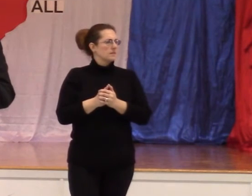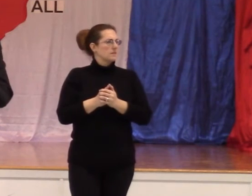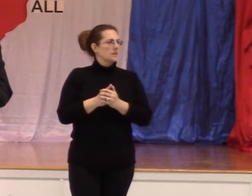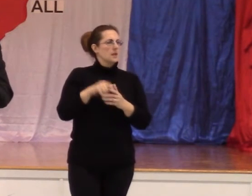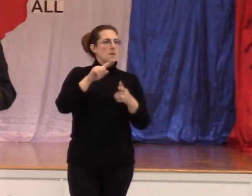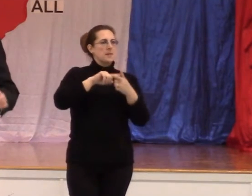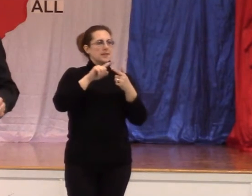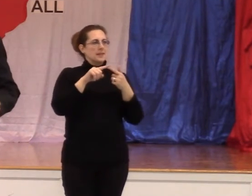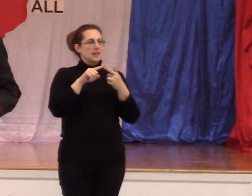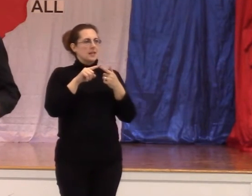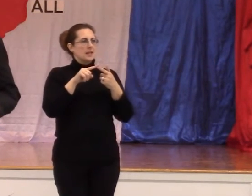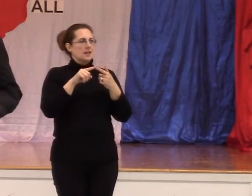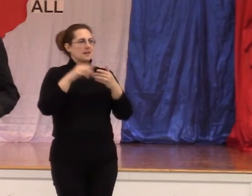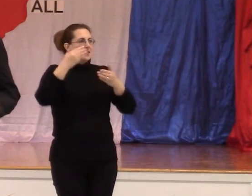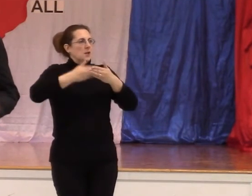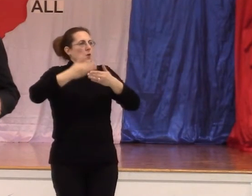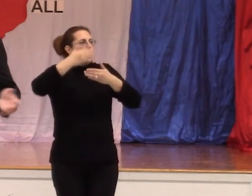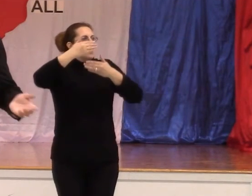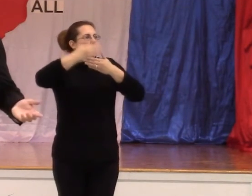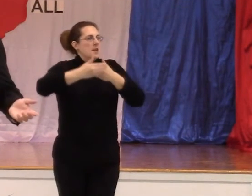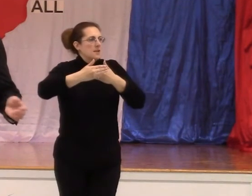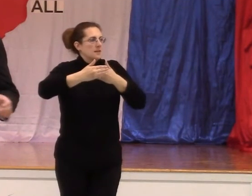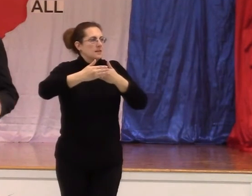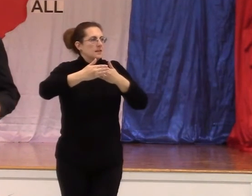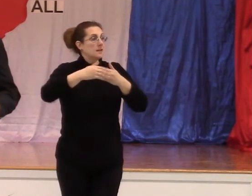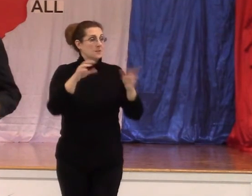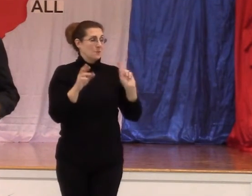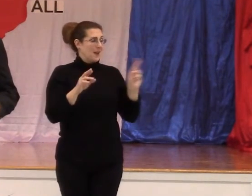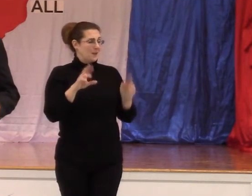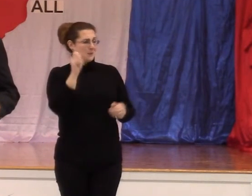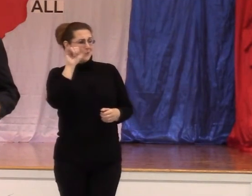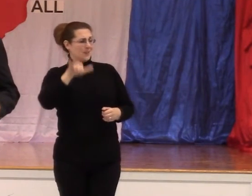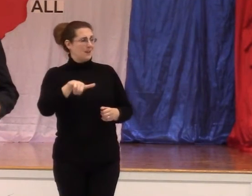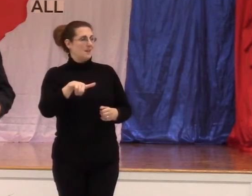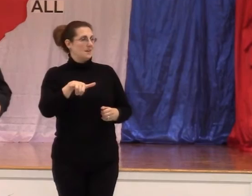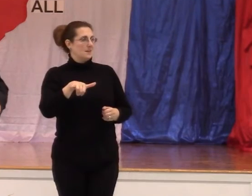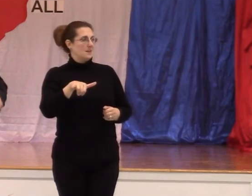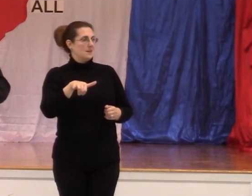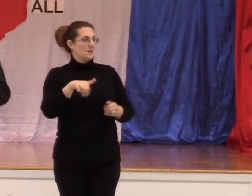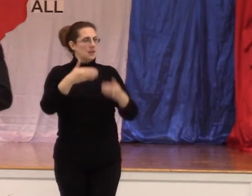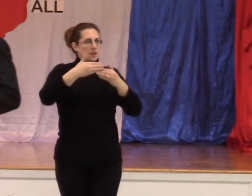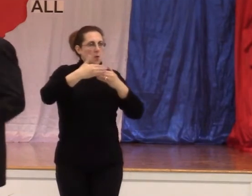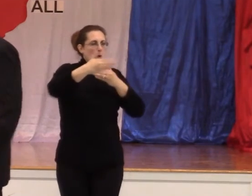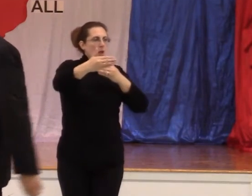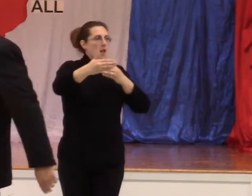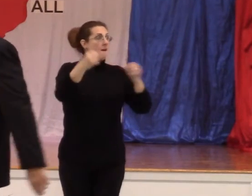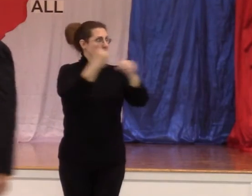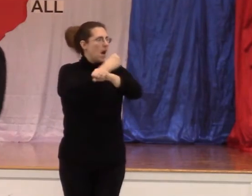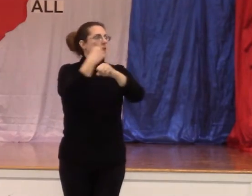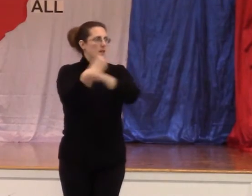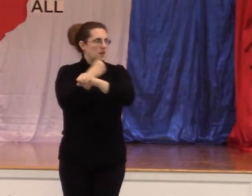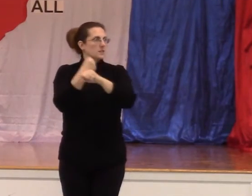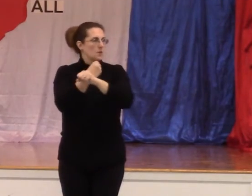then, of course, they take it to the next level, which is what radicals do. They take it to the point of violence, revolt,